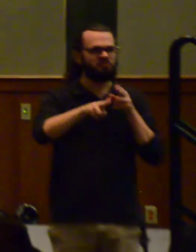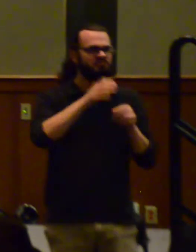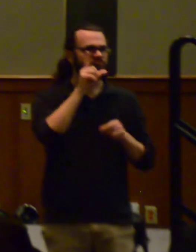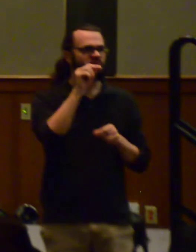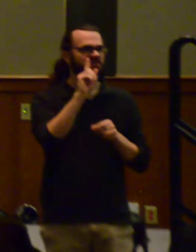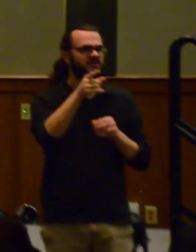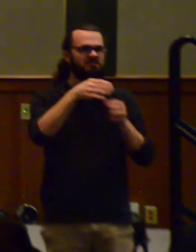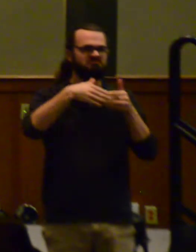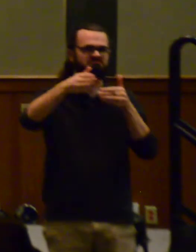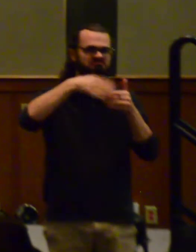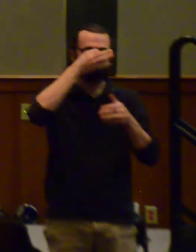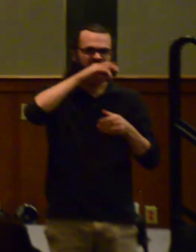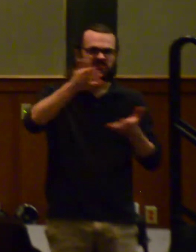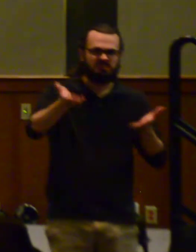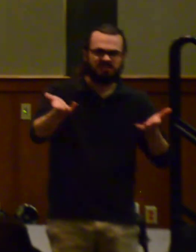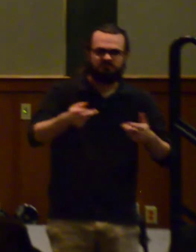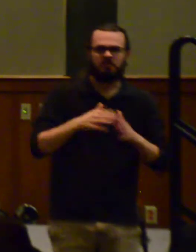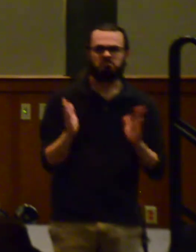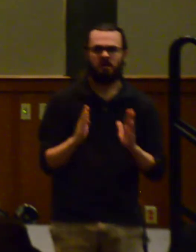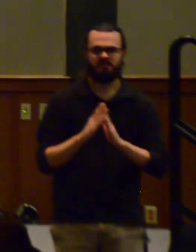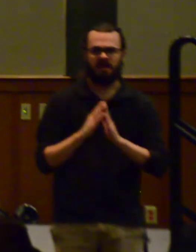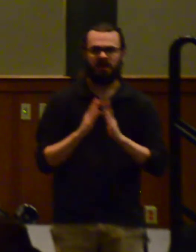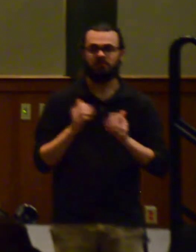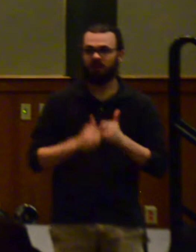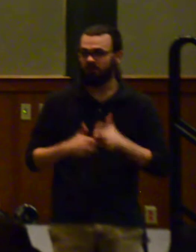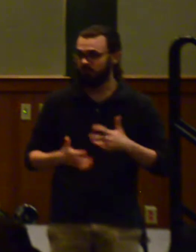small town, and drugs are a problem.